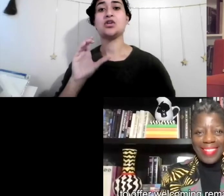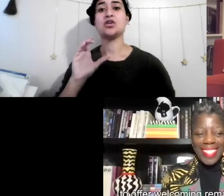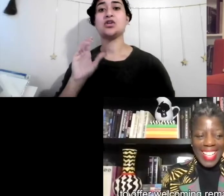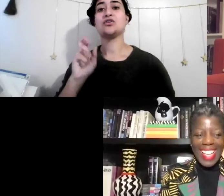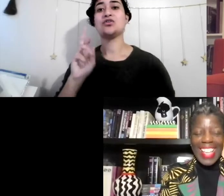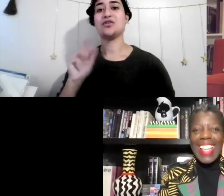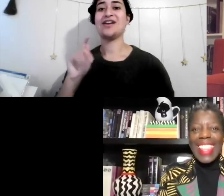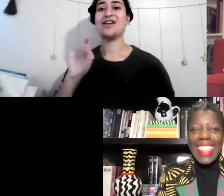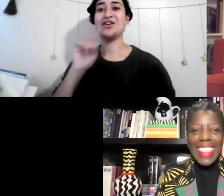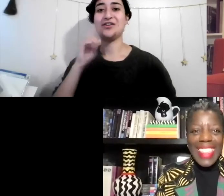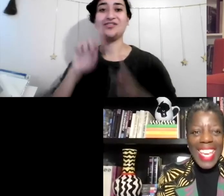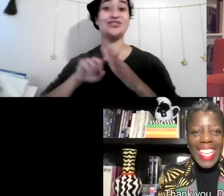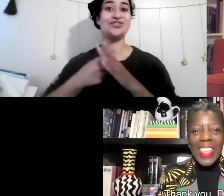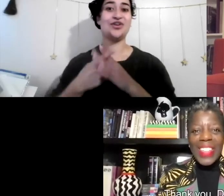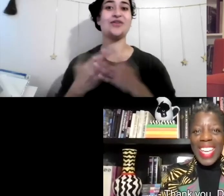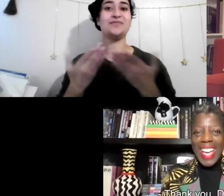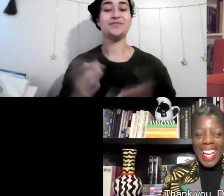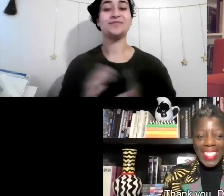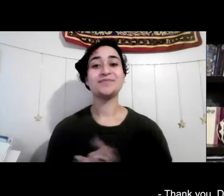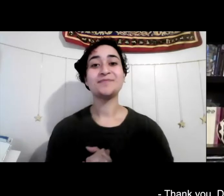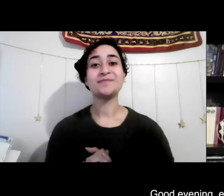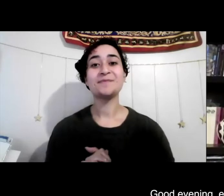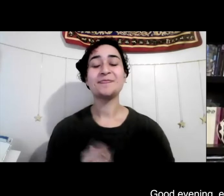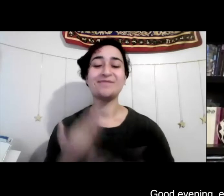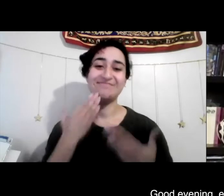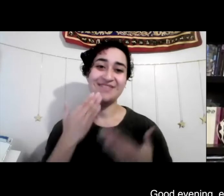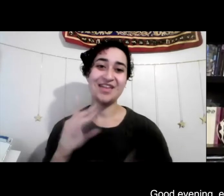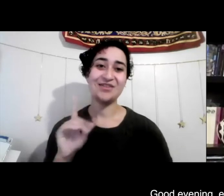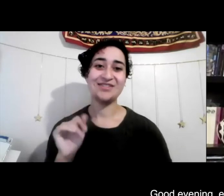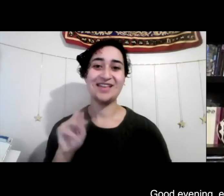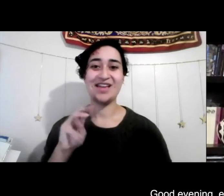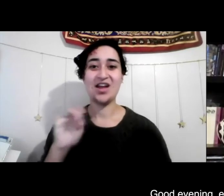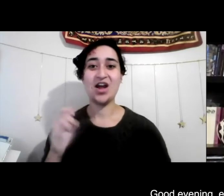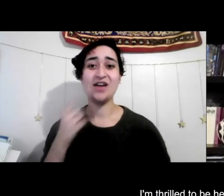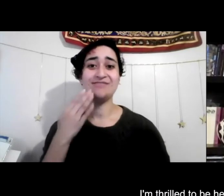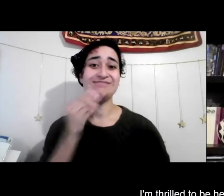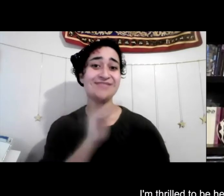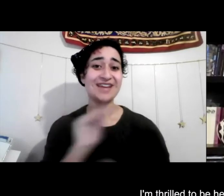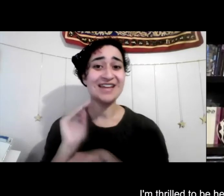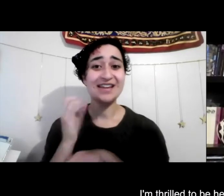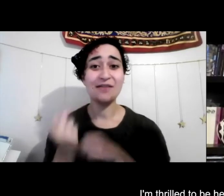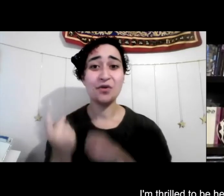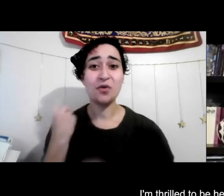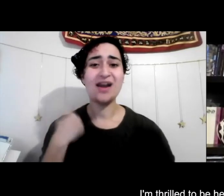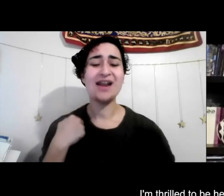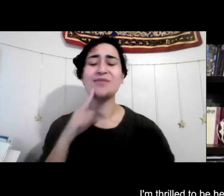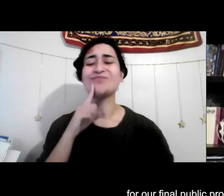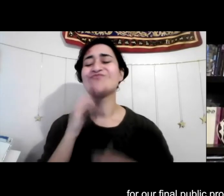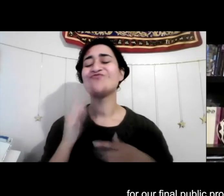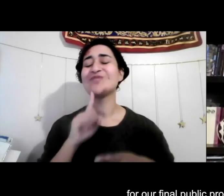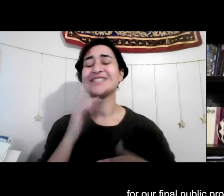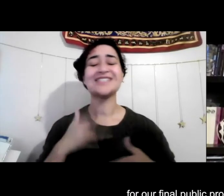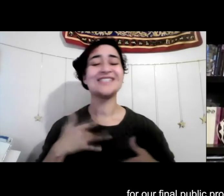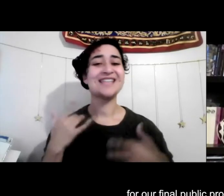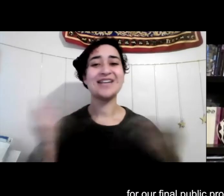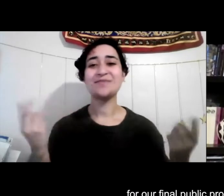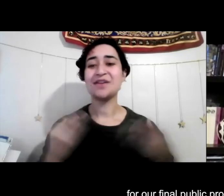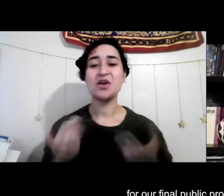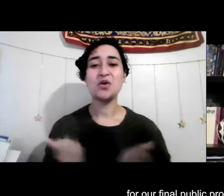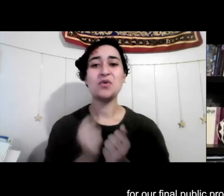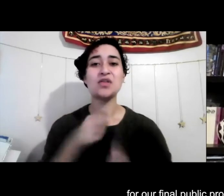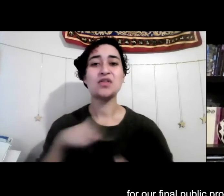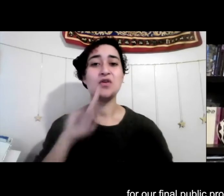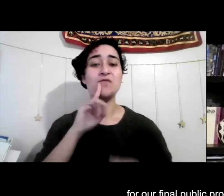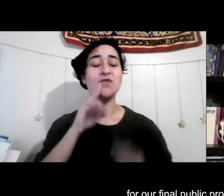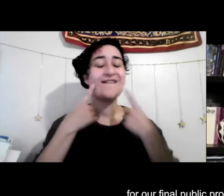you. Thank you, Dayon. Good evening, everyone. I'm thrilled to be here with you for our final public